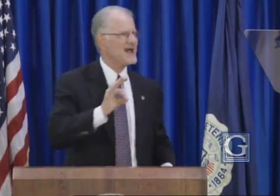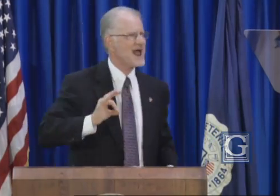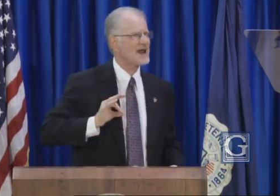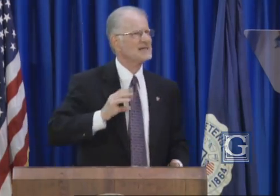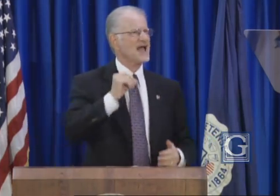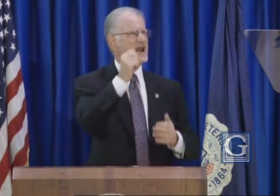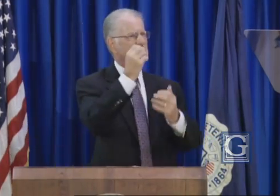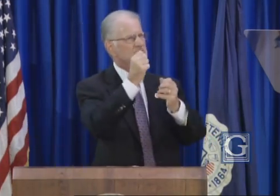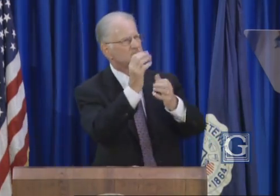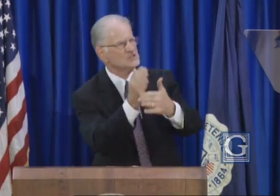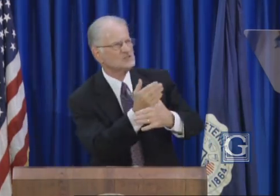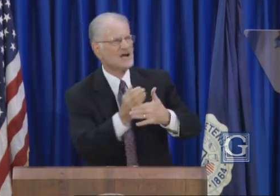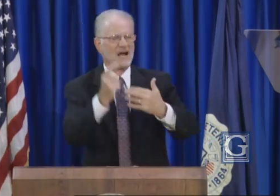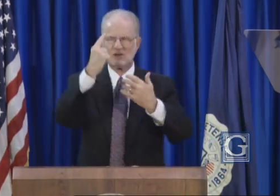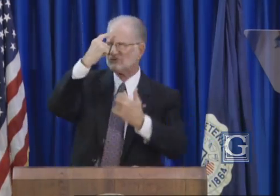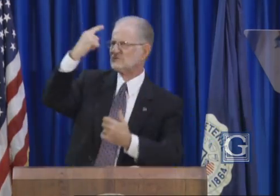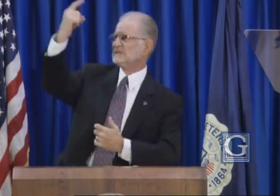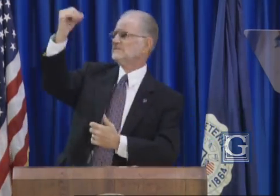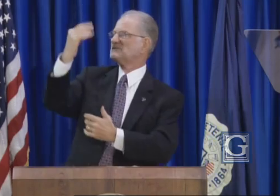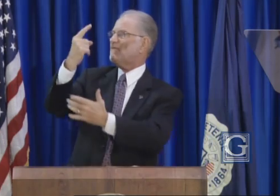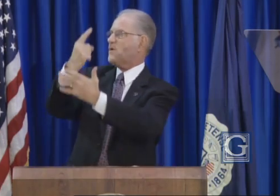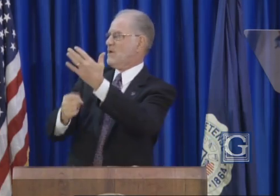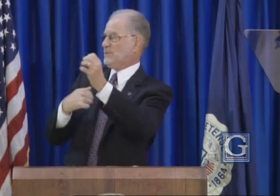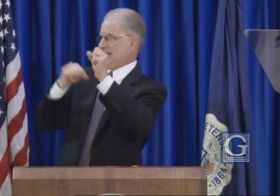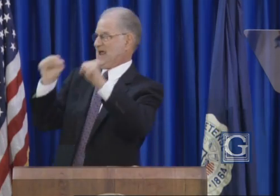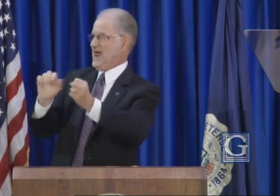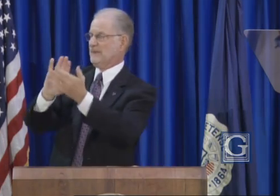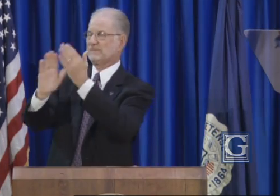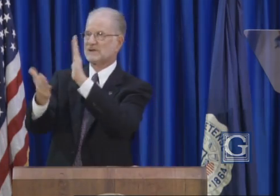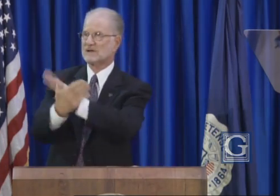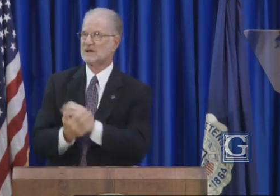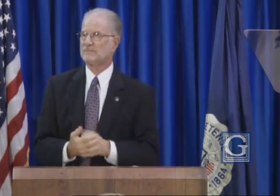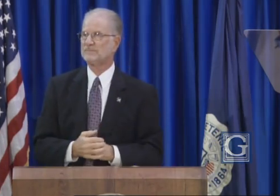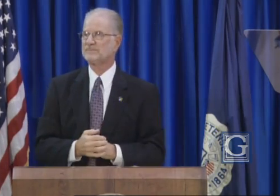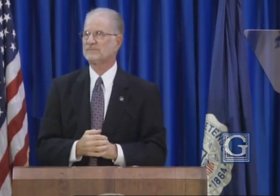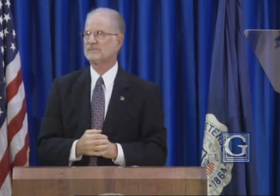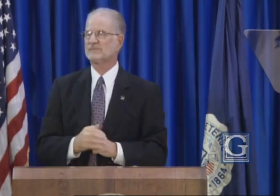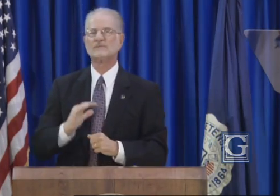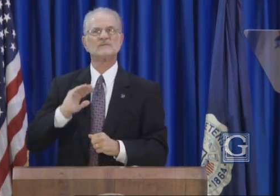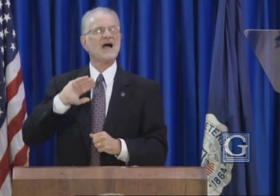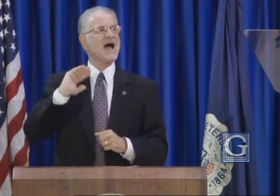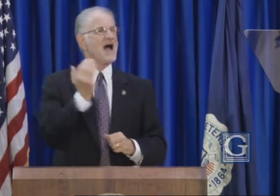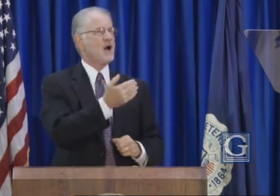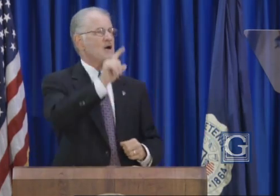Second, allow me to talk to faculty and share dreams of what we can become.